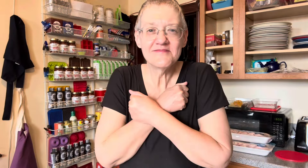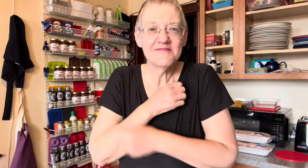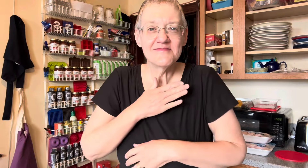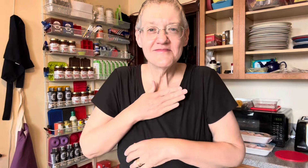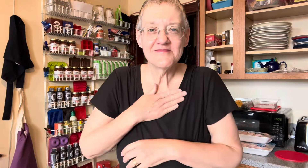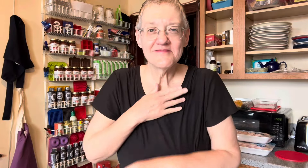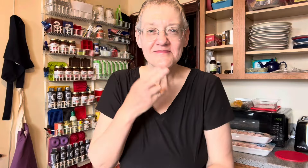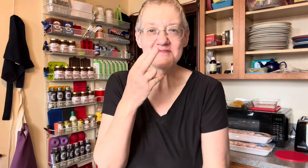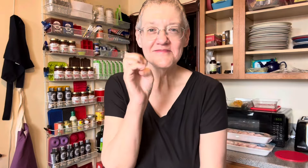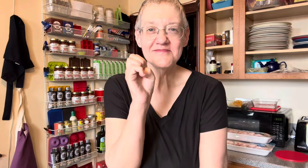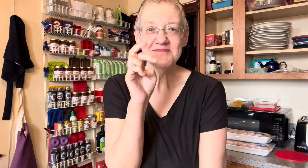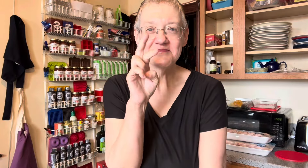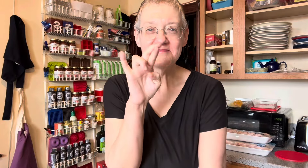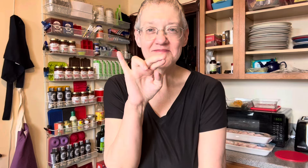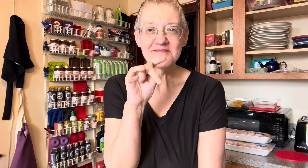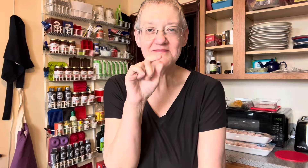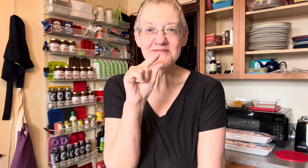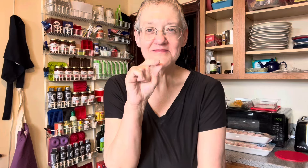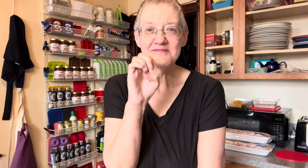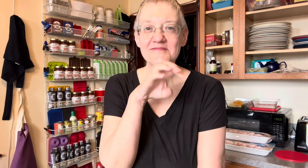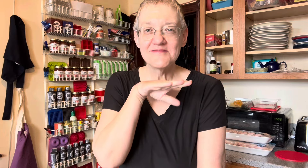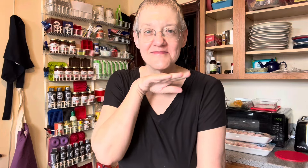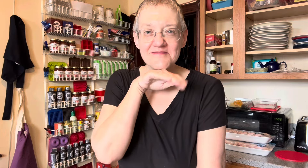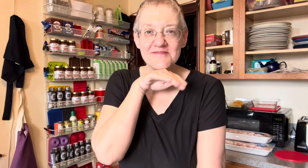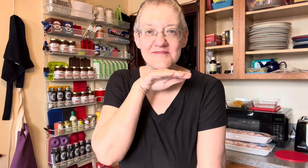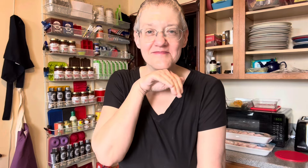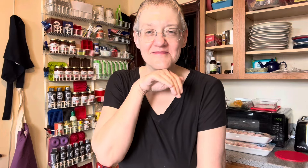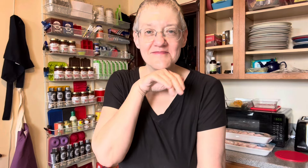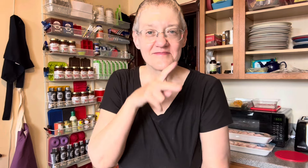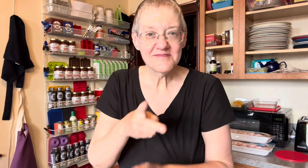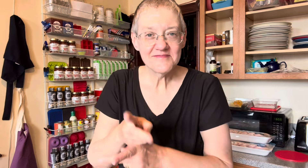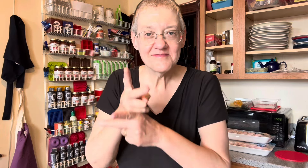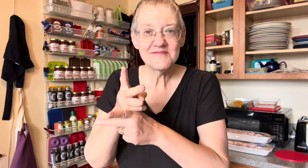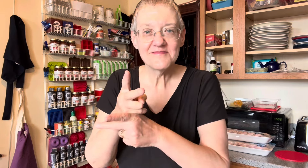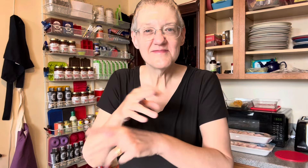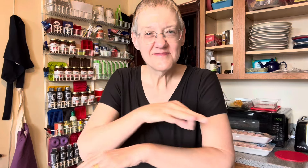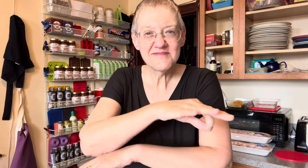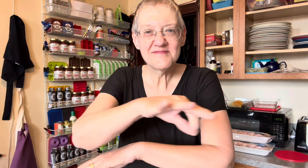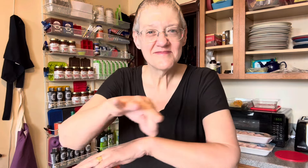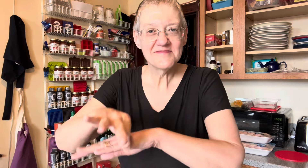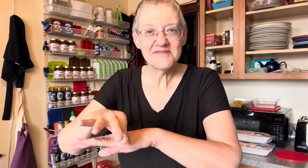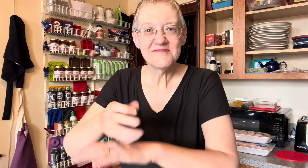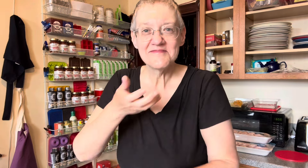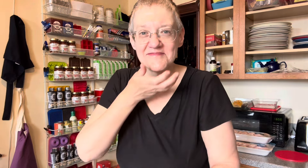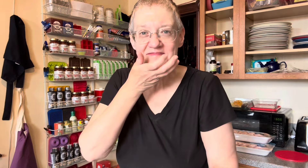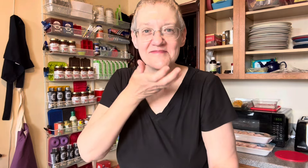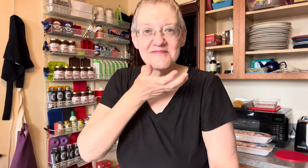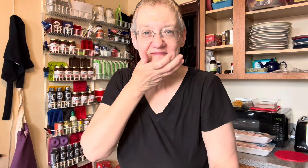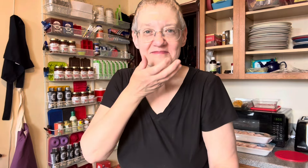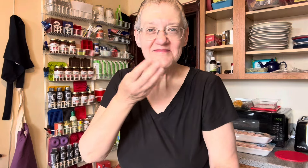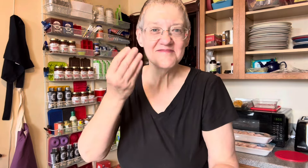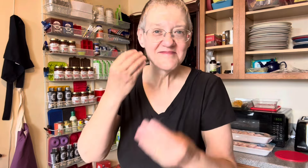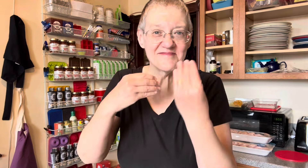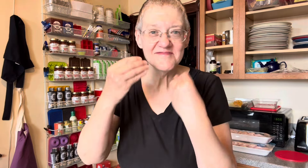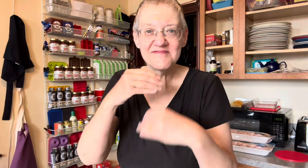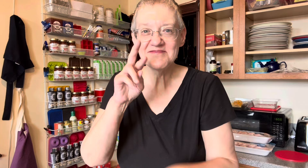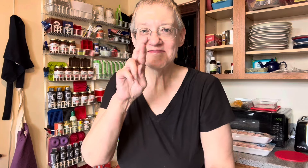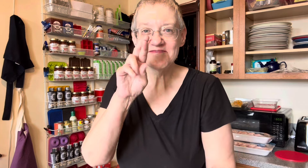Again, I love my pasture-raised heritage pork that roots around in the